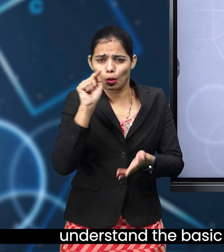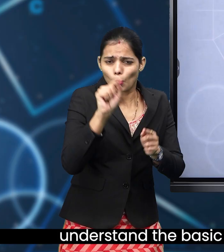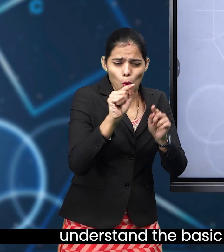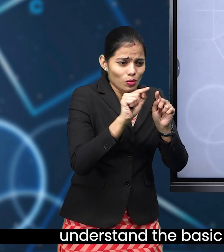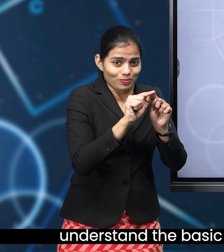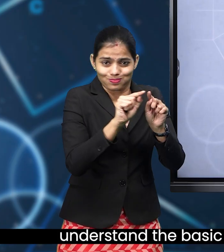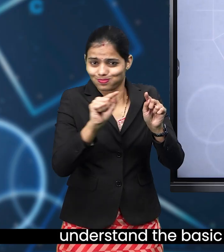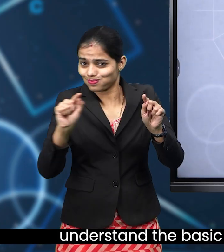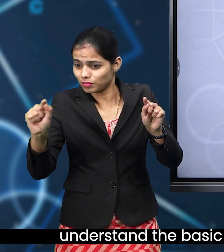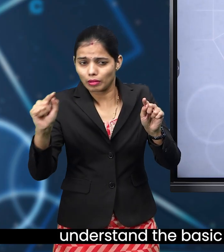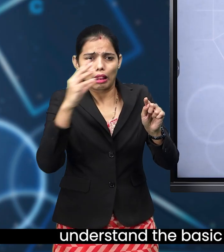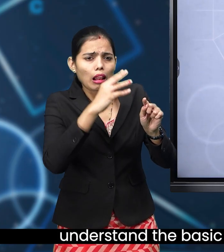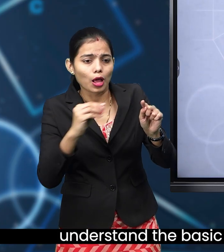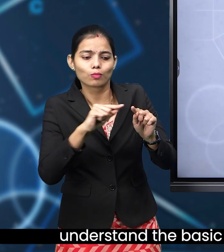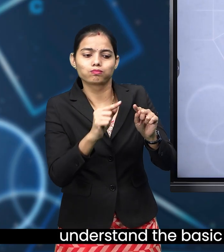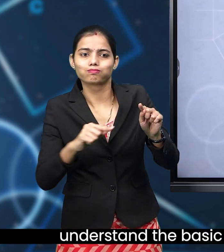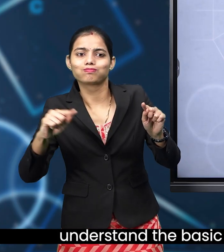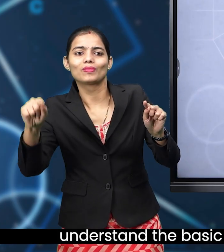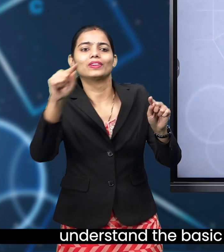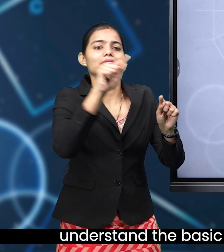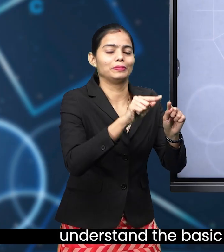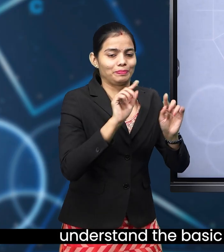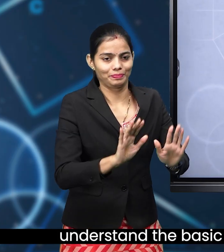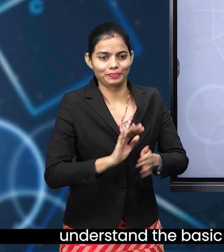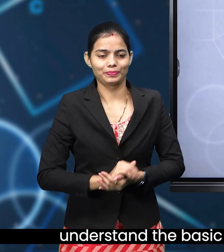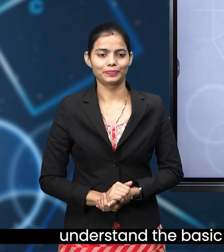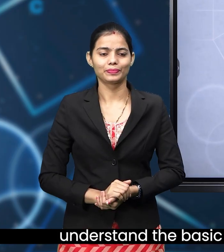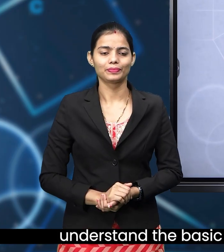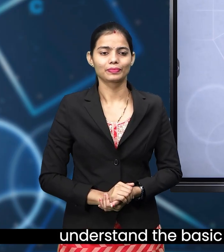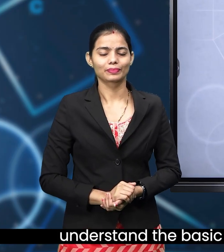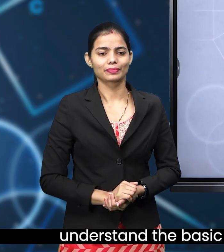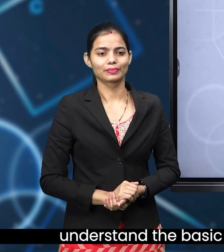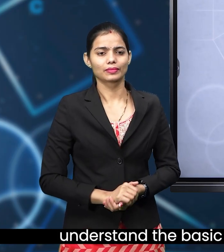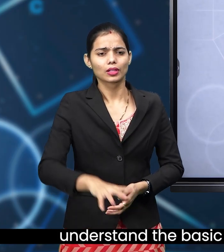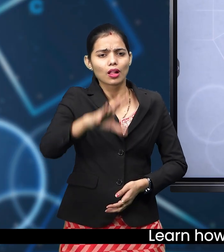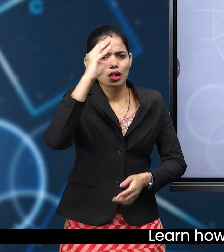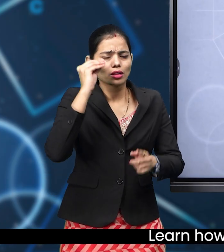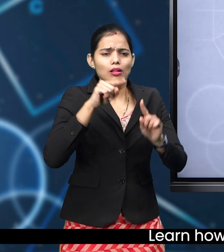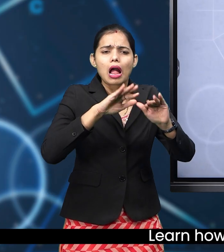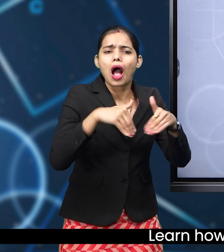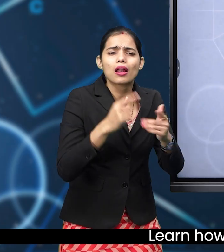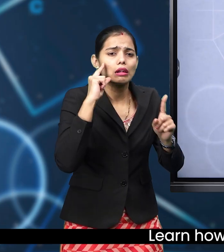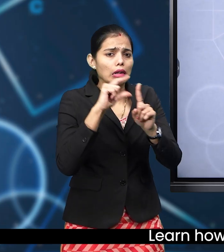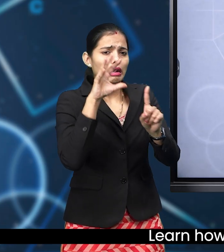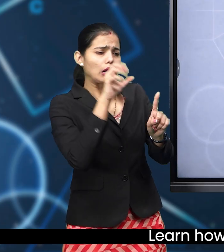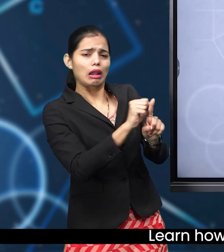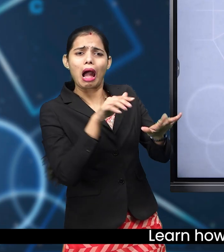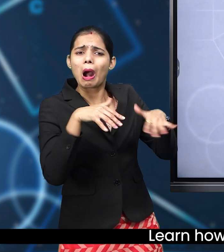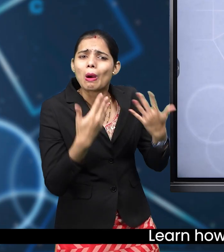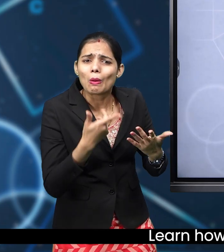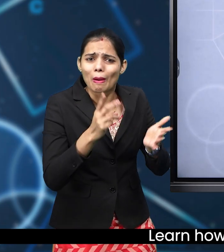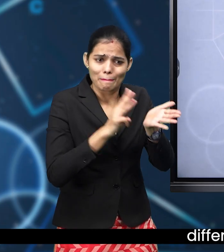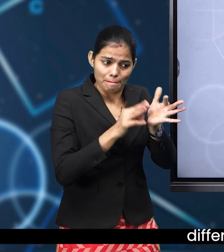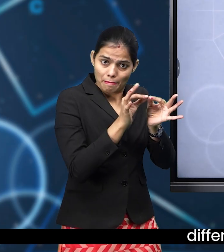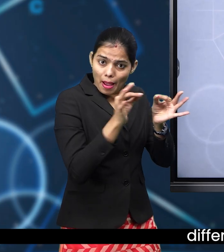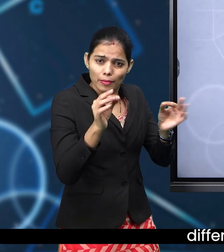understand the basic concepts of points, lines, and curves. Learn how to identify